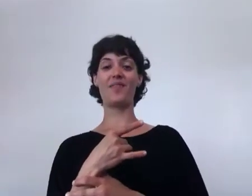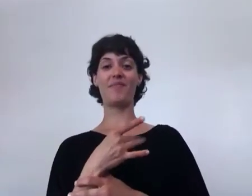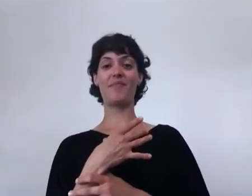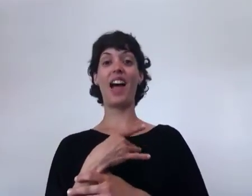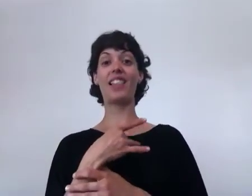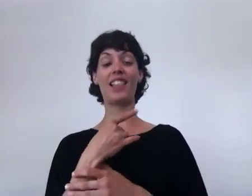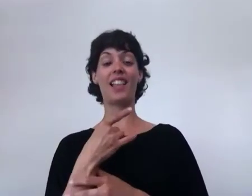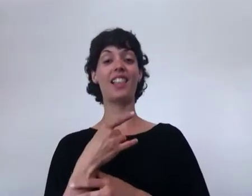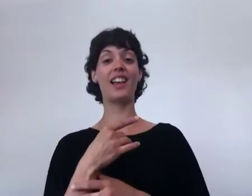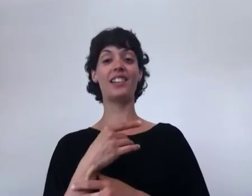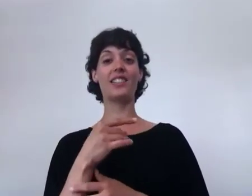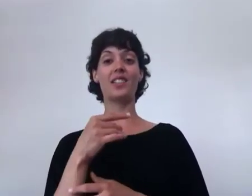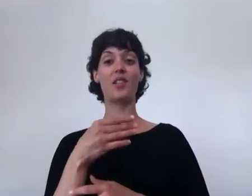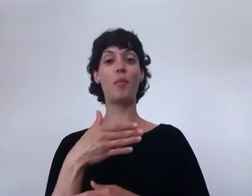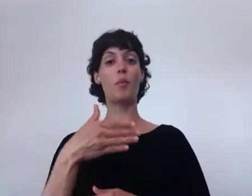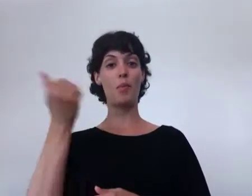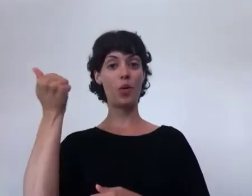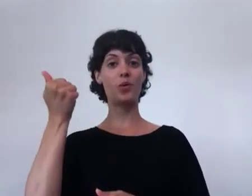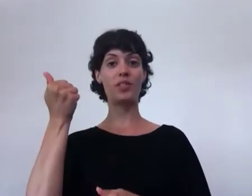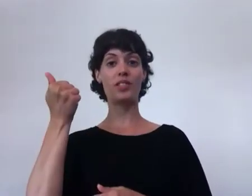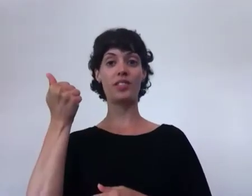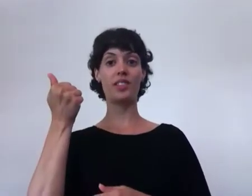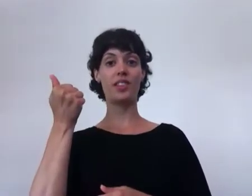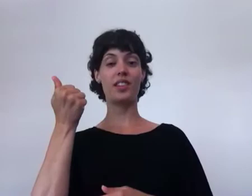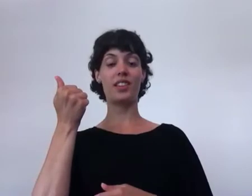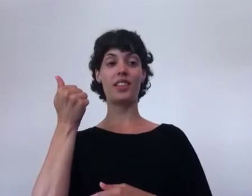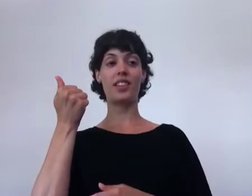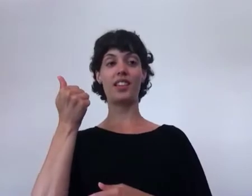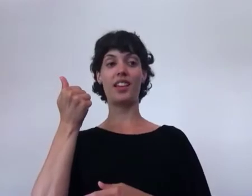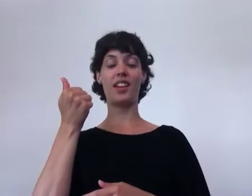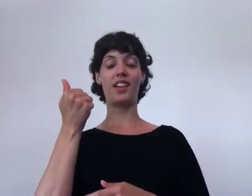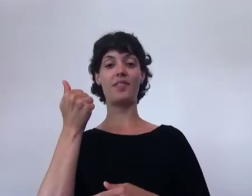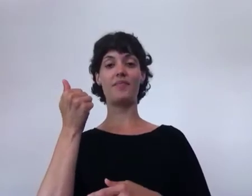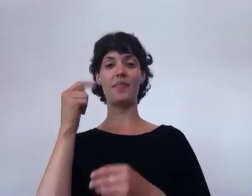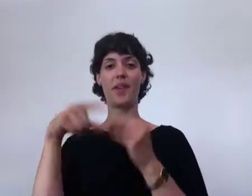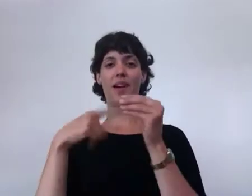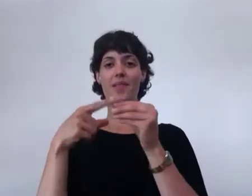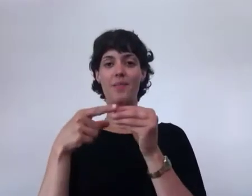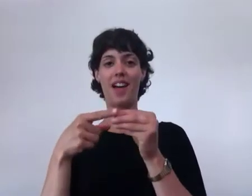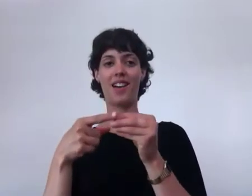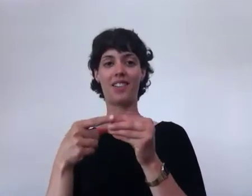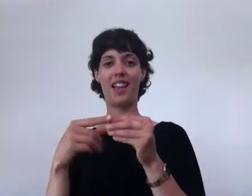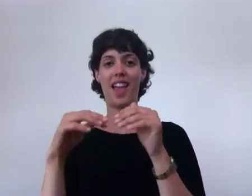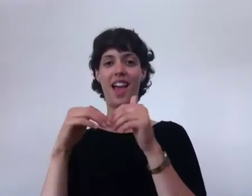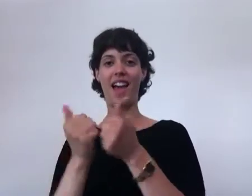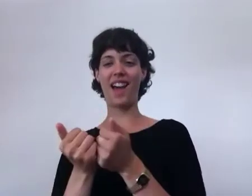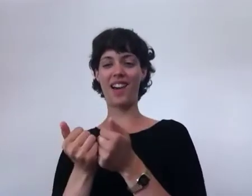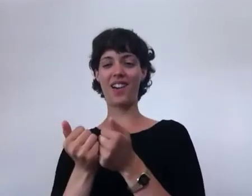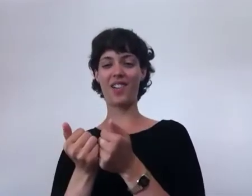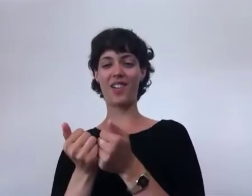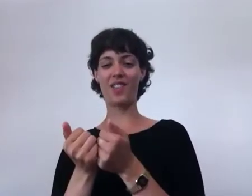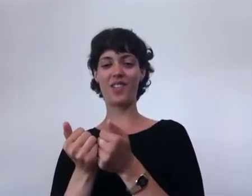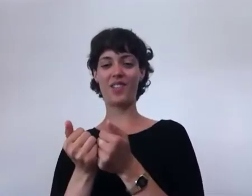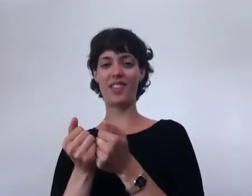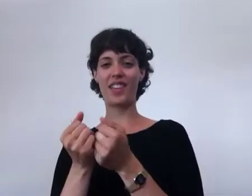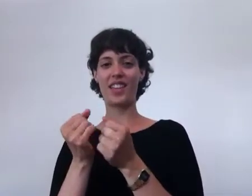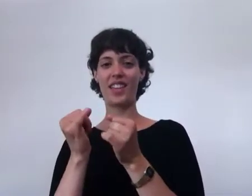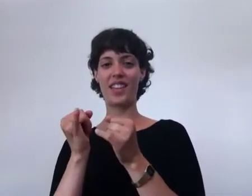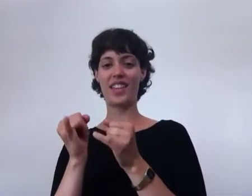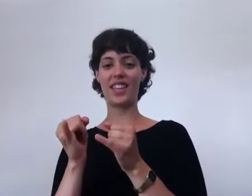Support for NPR comes from America's Natural Gas. Learn how Los Angeles reduced emissions for its entire bus fleet by switching to